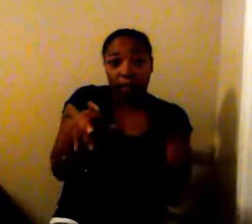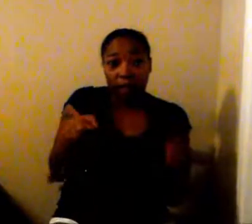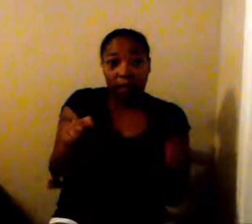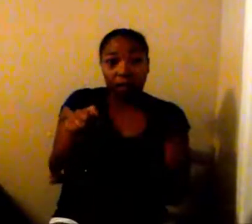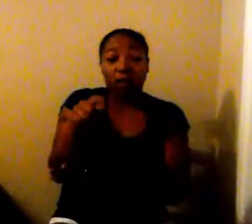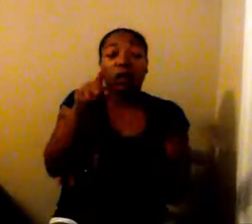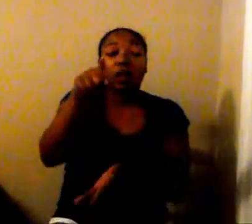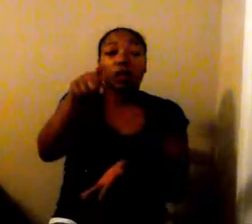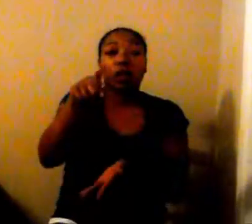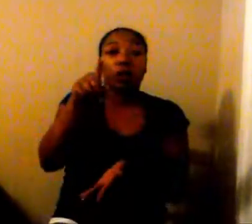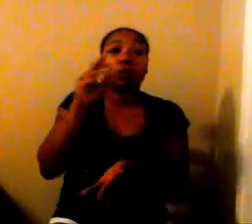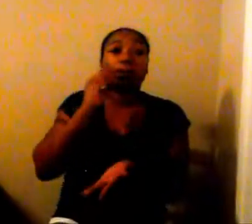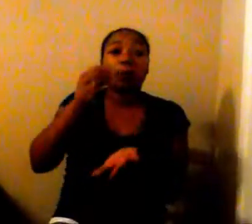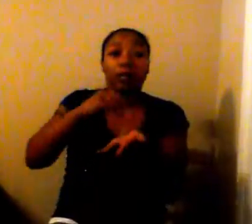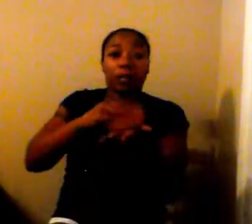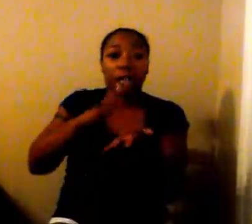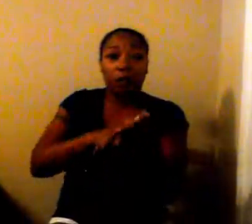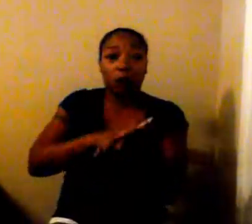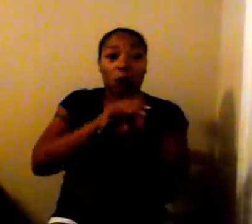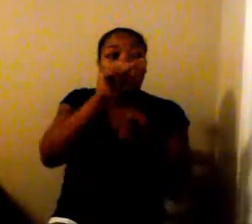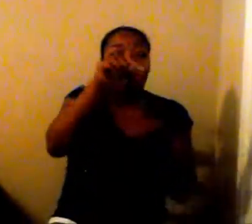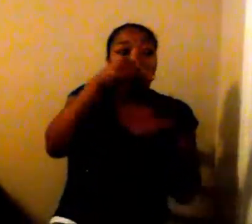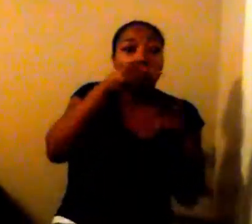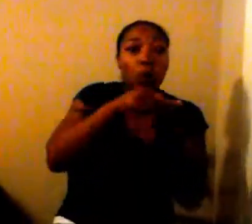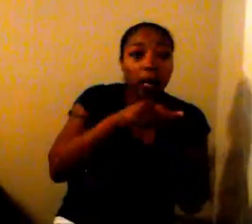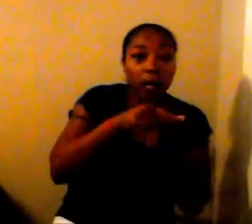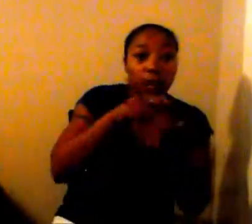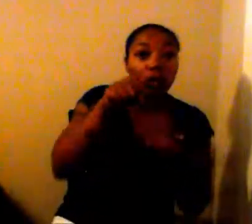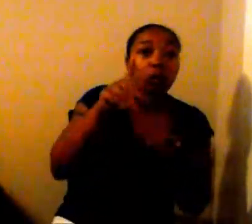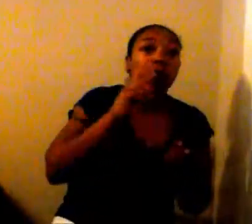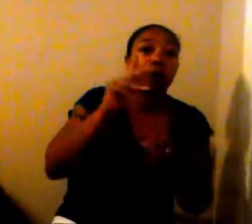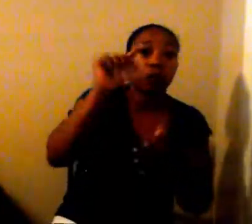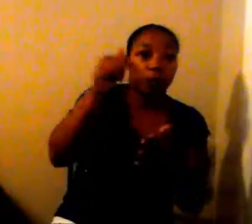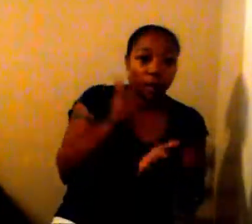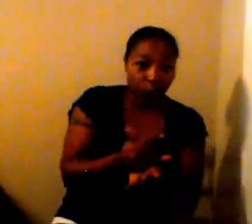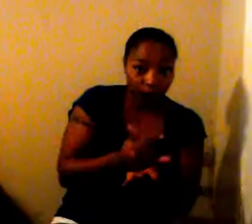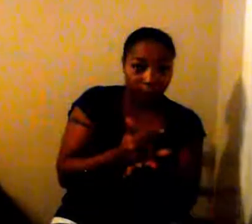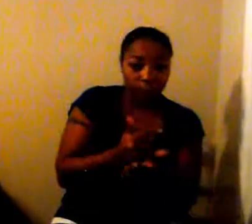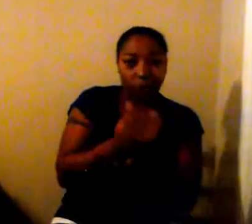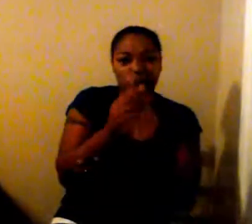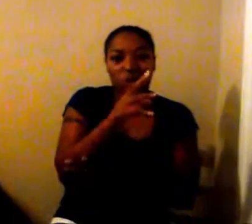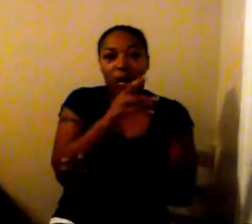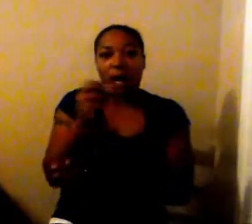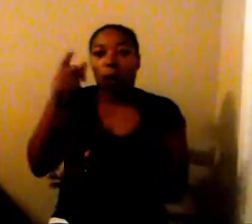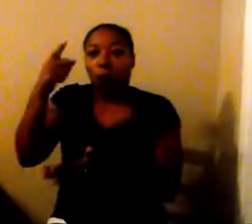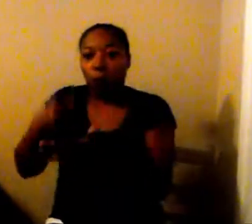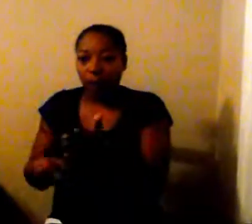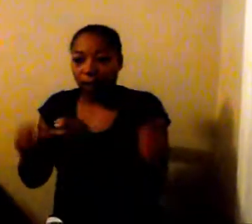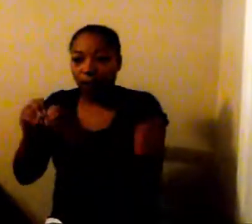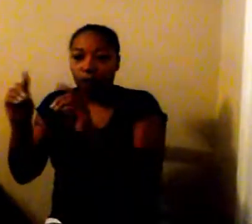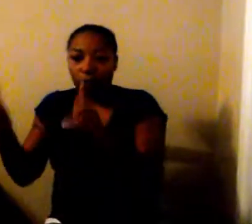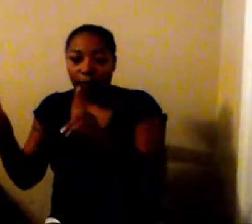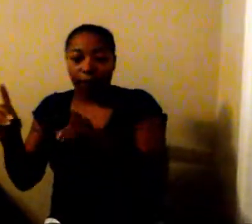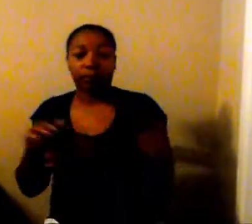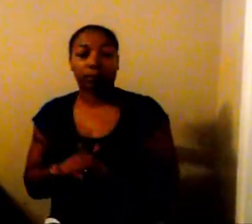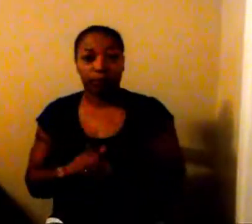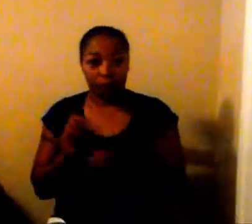yet, you will put down when you will graduate and what degree,